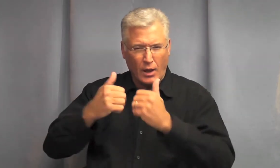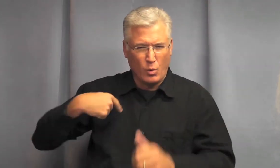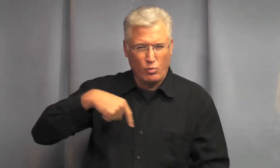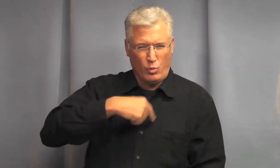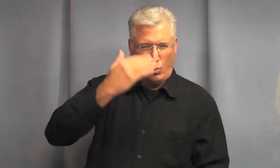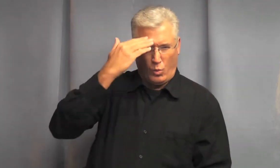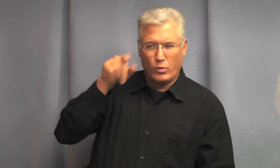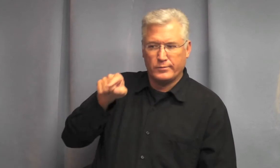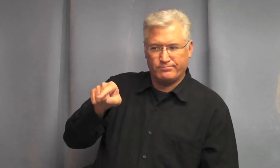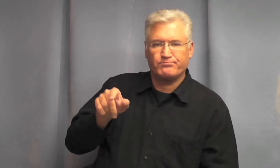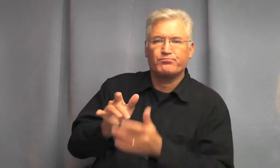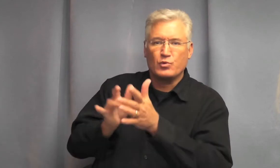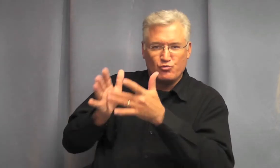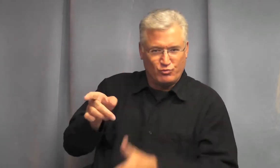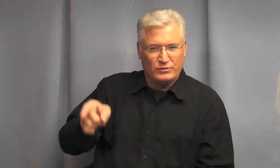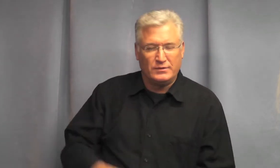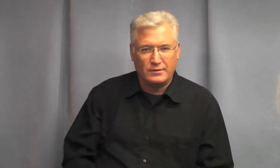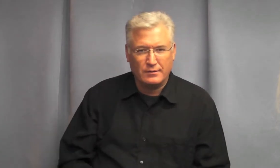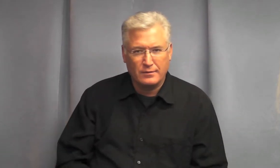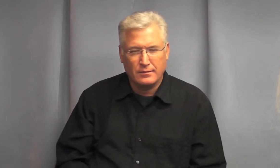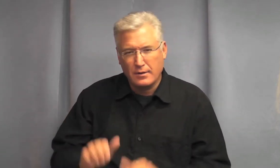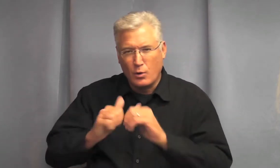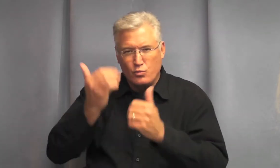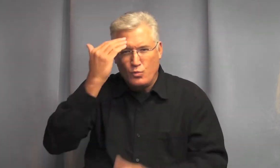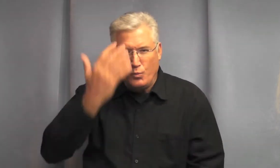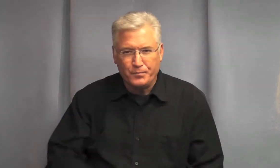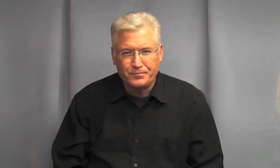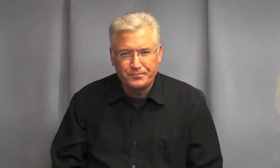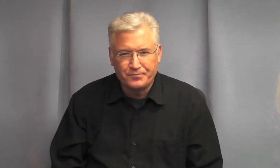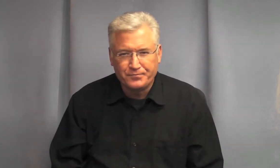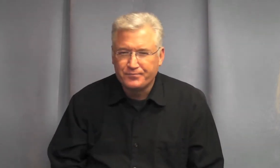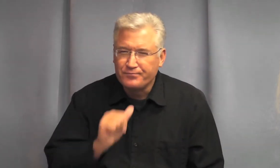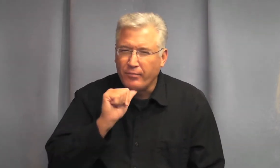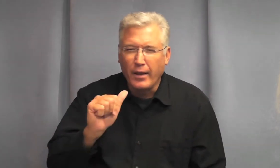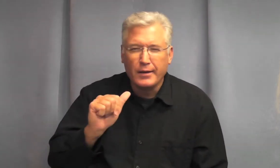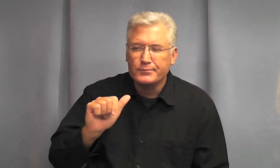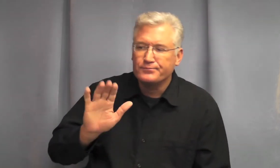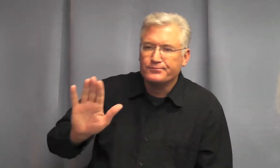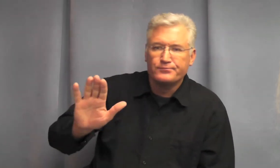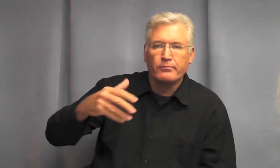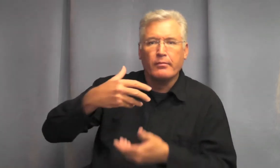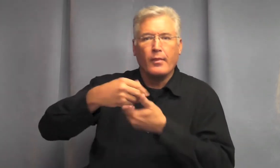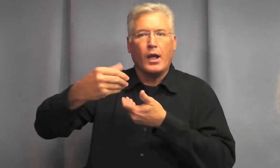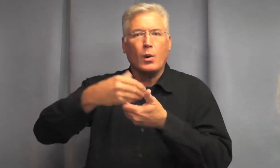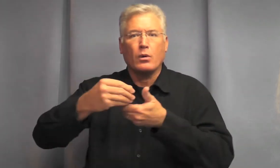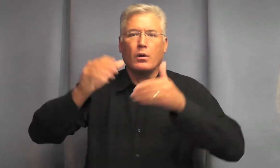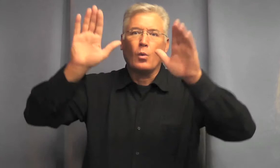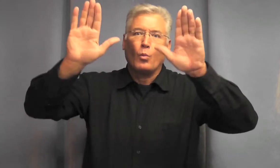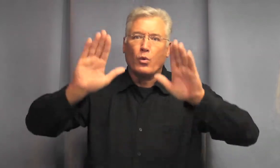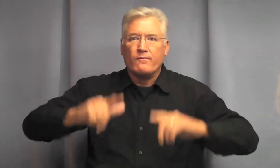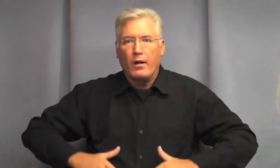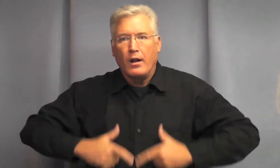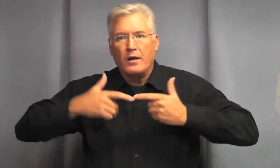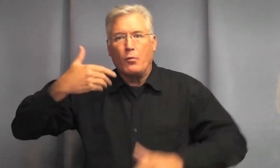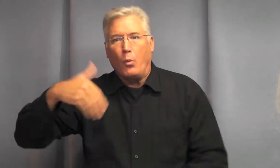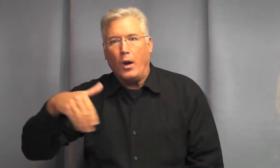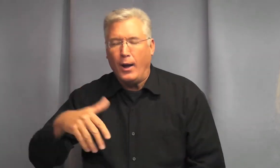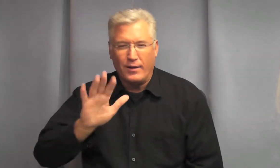a Christian, well, how do you know? How do you know that he's a Christian? Well, it's not about the outward